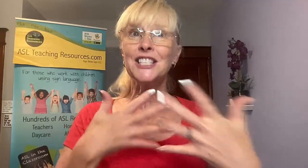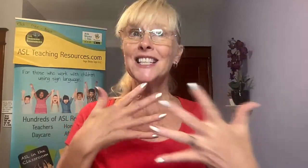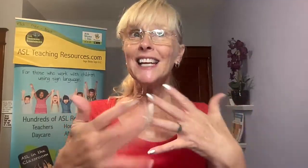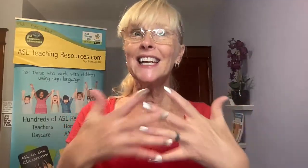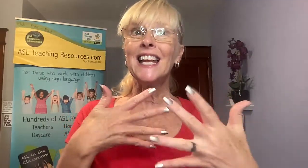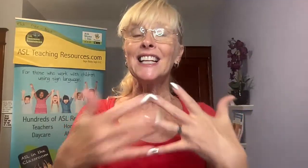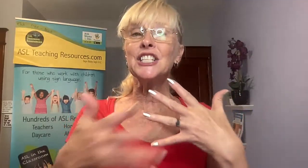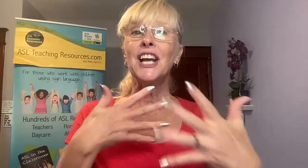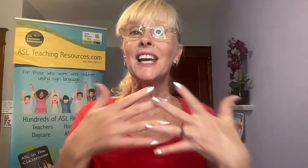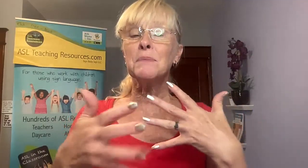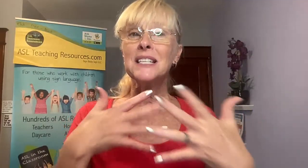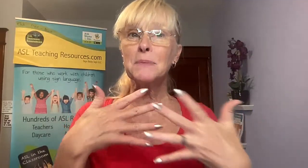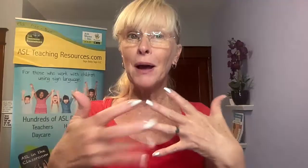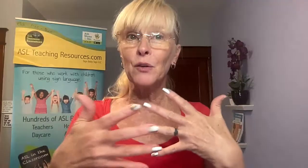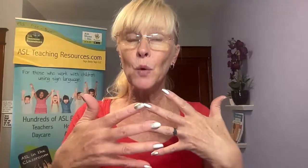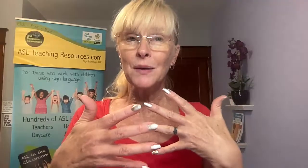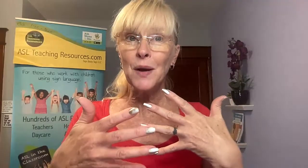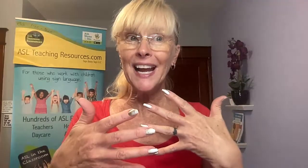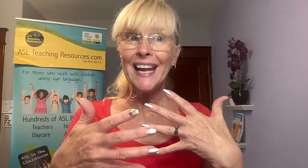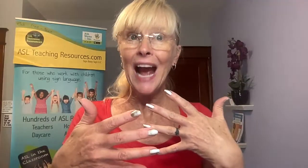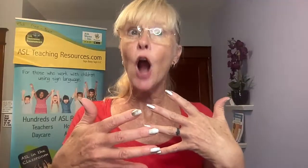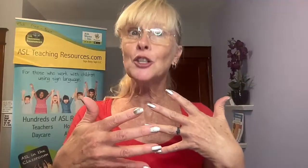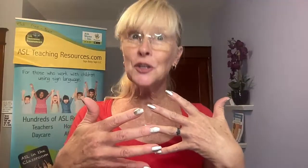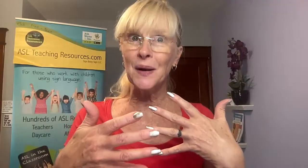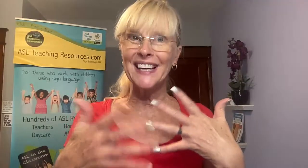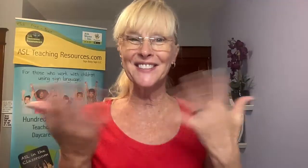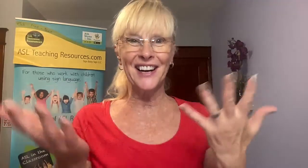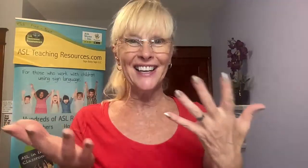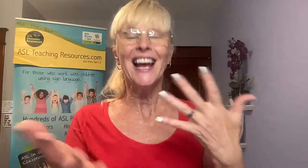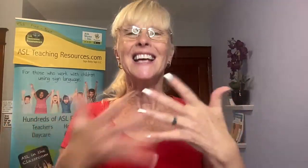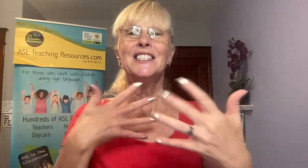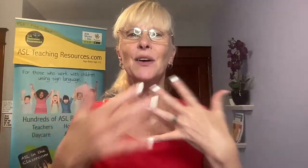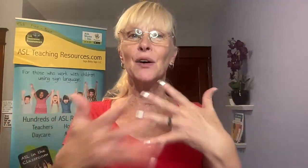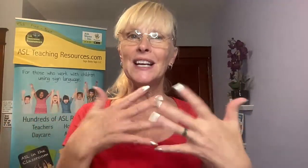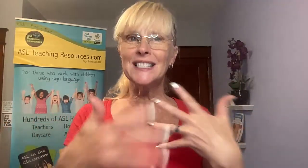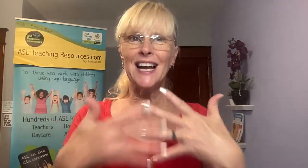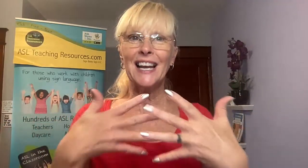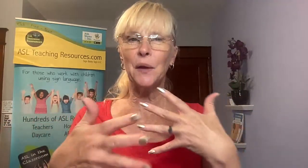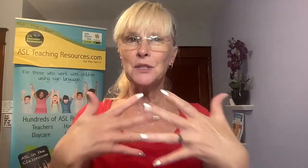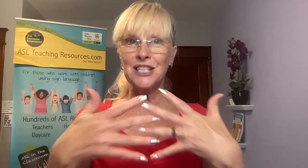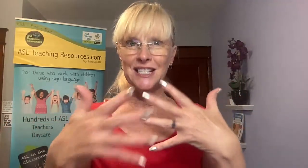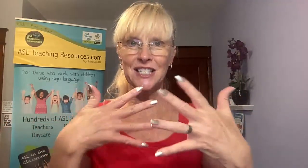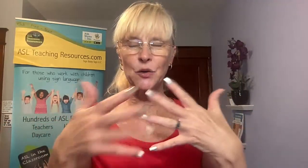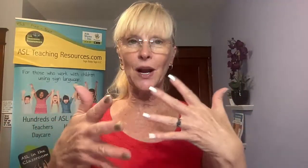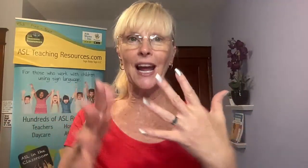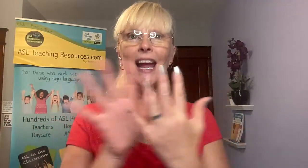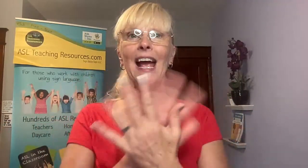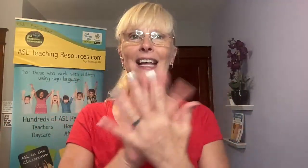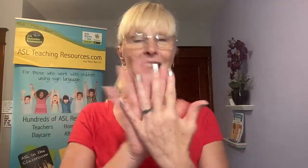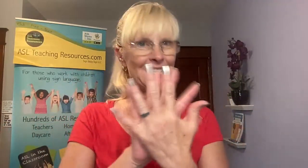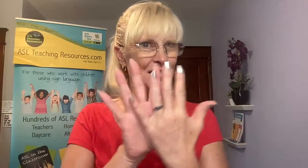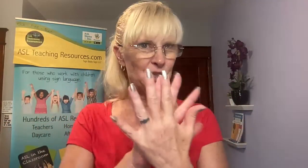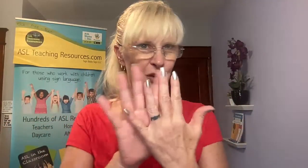like in English, it can be spelled one way or two ways, right? So in sign language, this is gray and this is gray